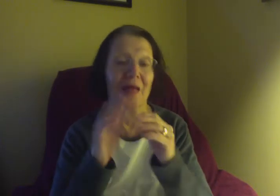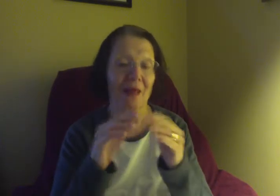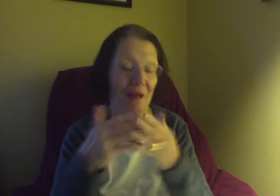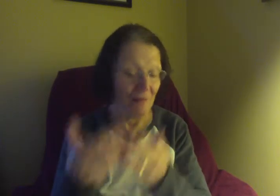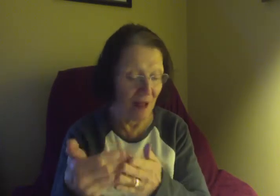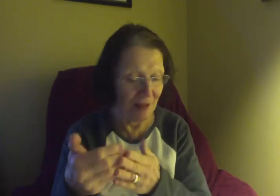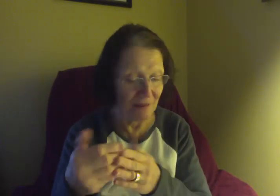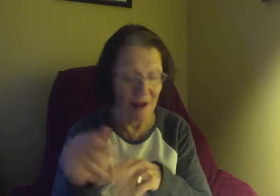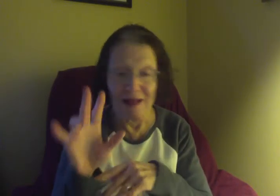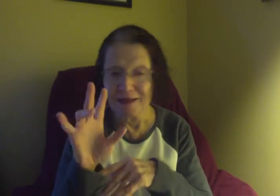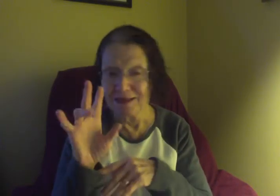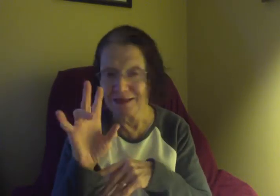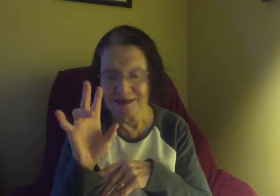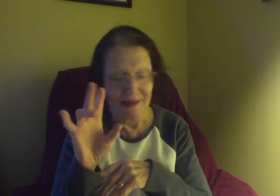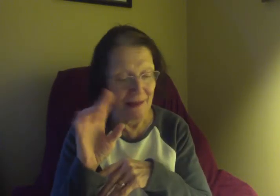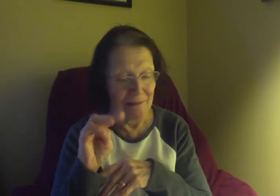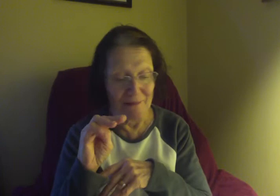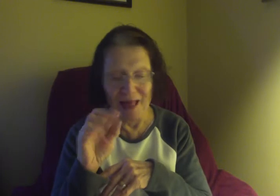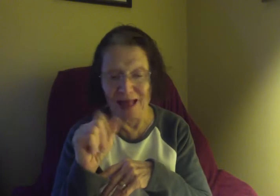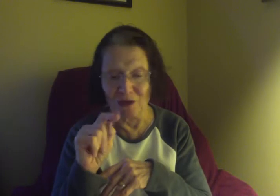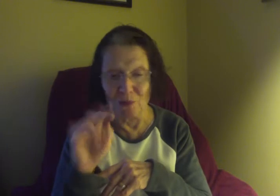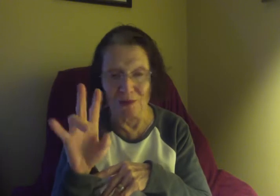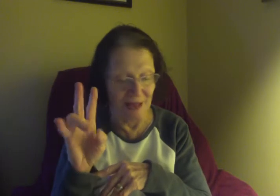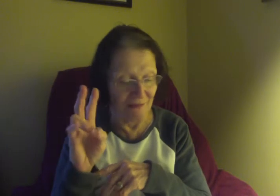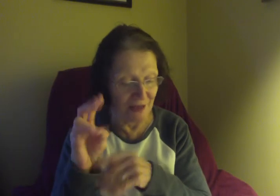I'm sure. I'm not sure.